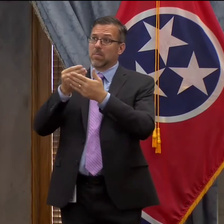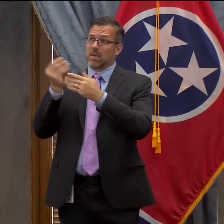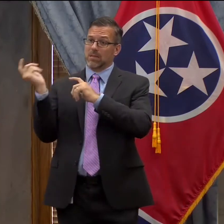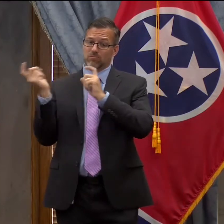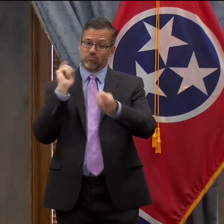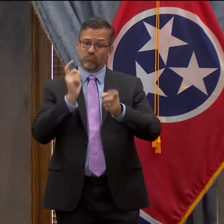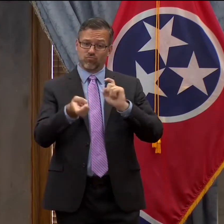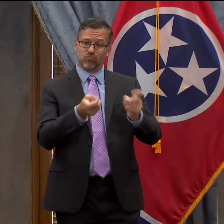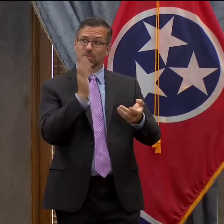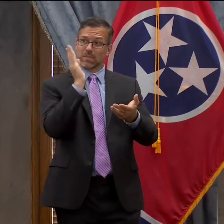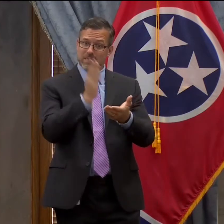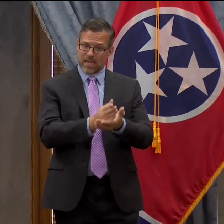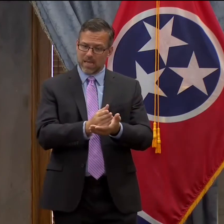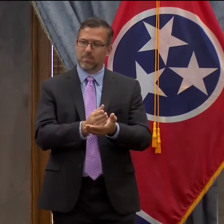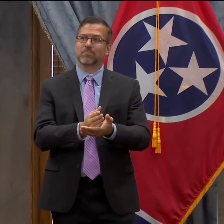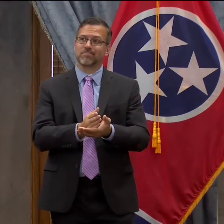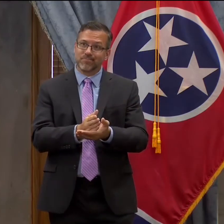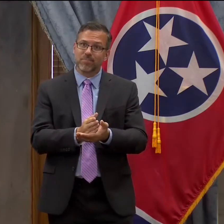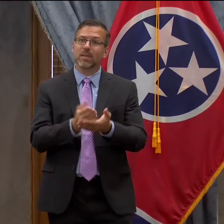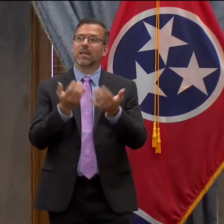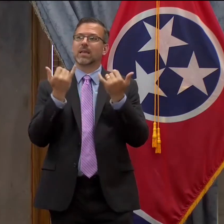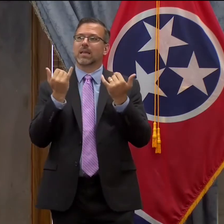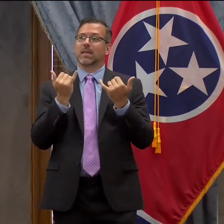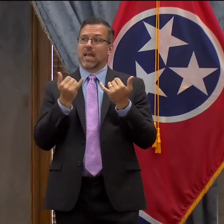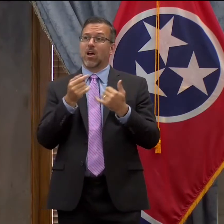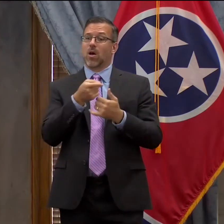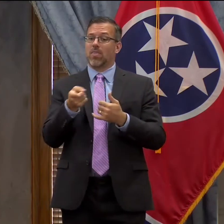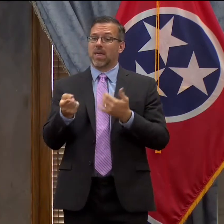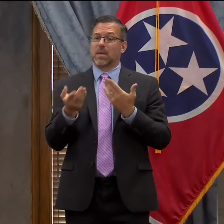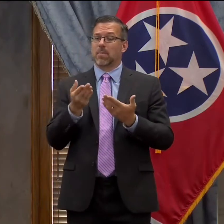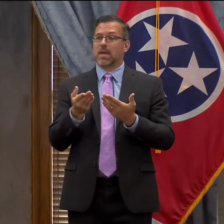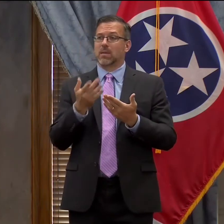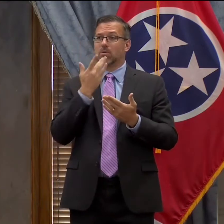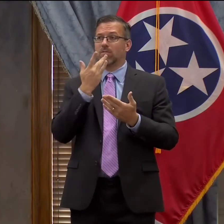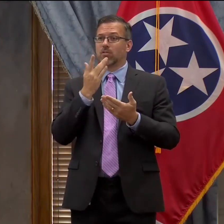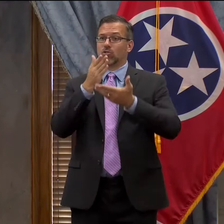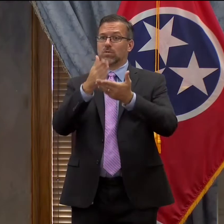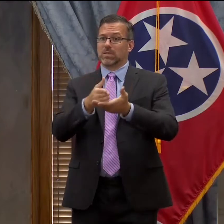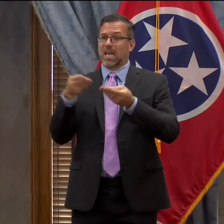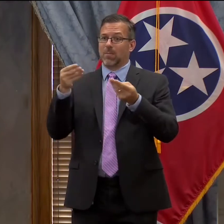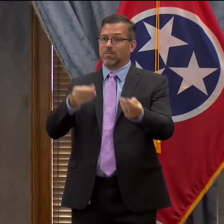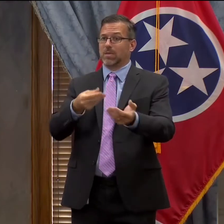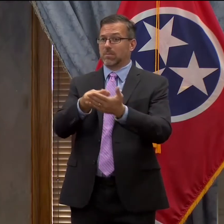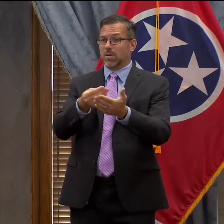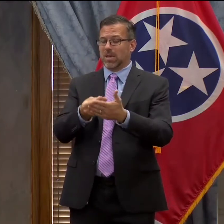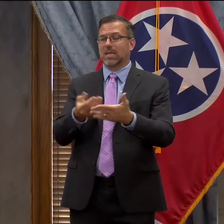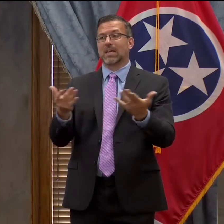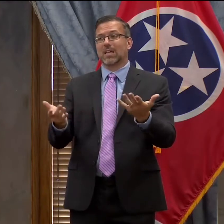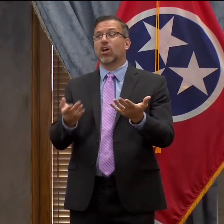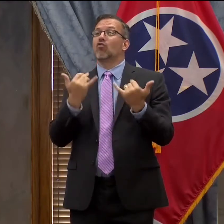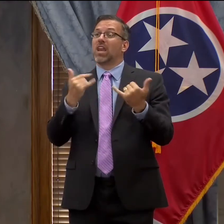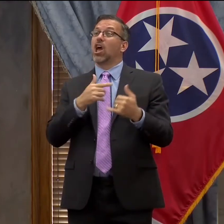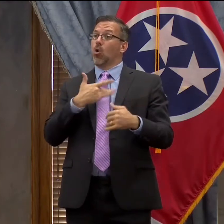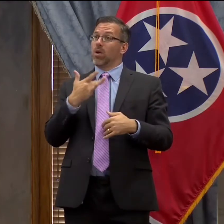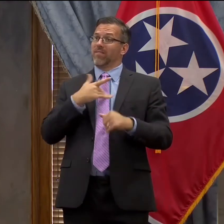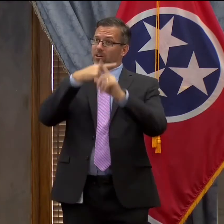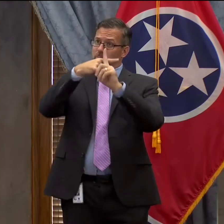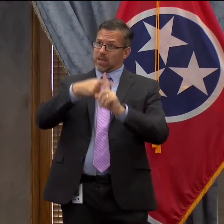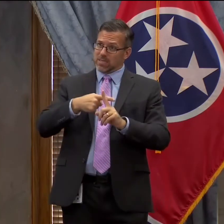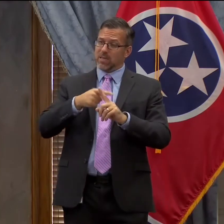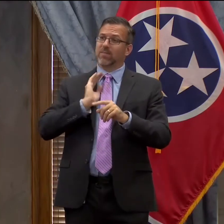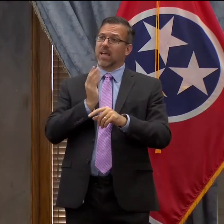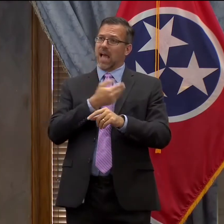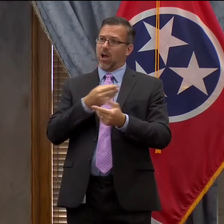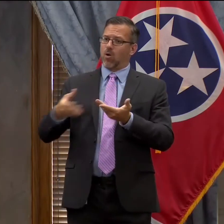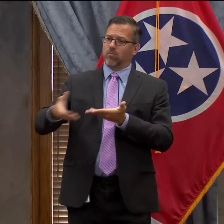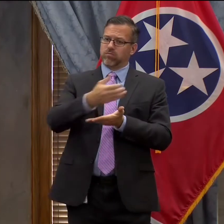spending from those who may have received those unemployment benefits. So the truth is, we're very encouraged about the fact that our revenues are